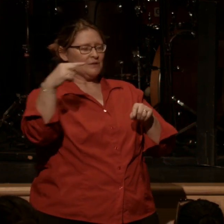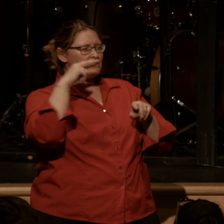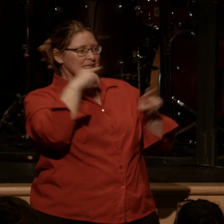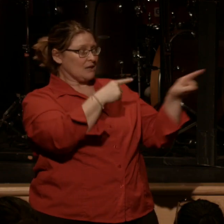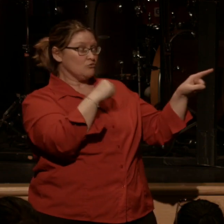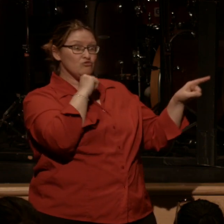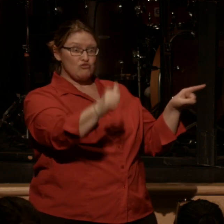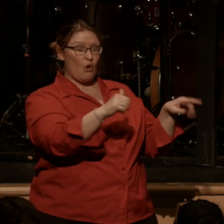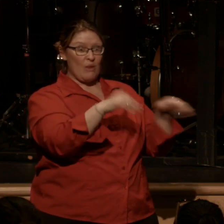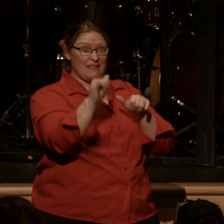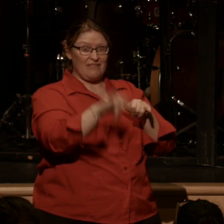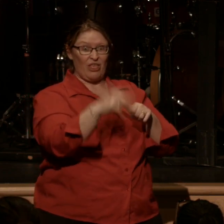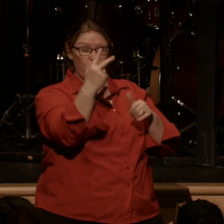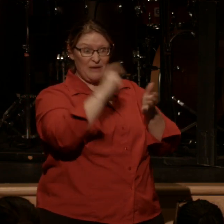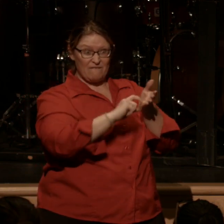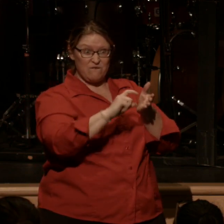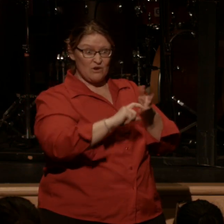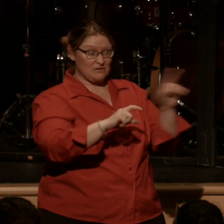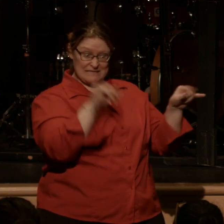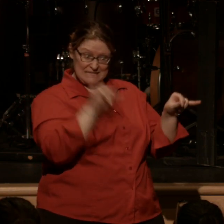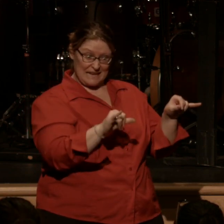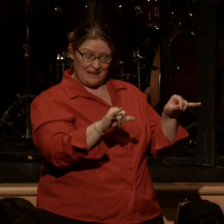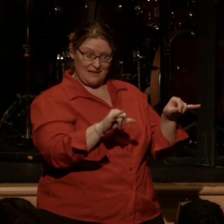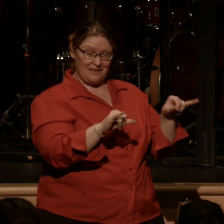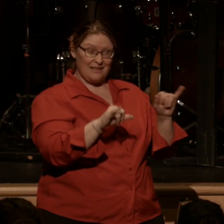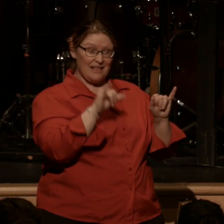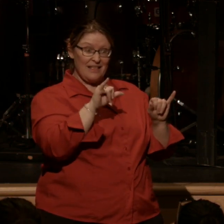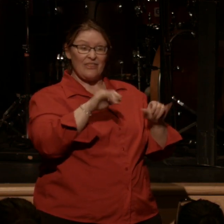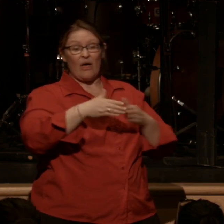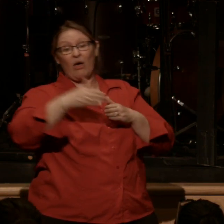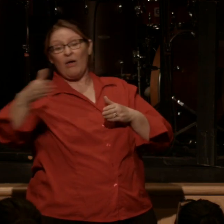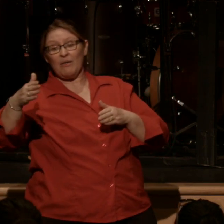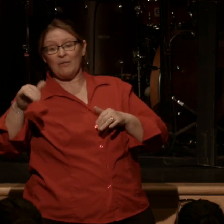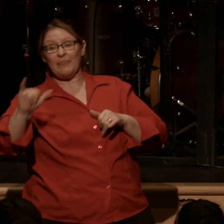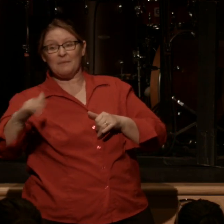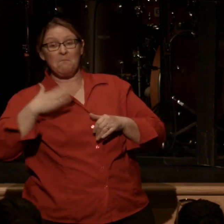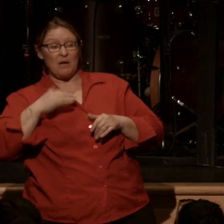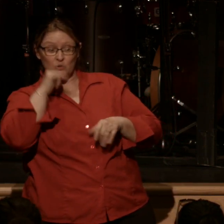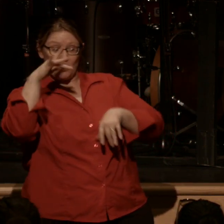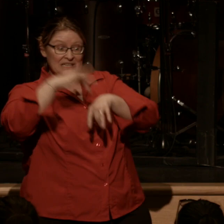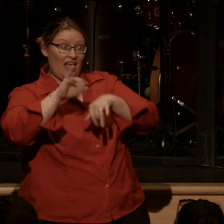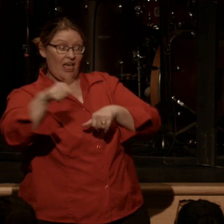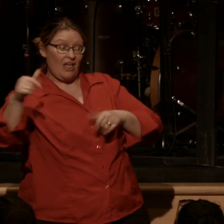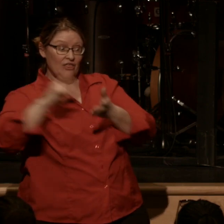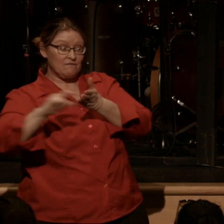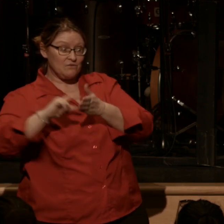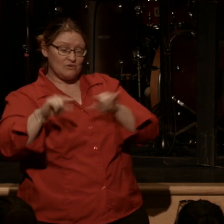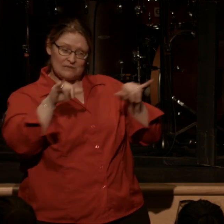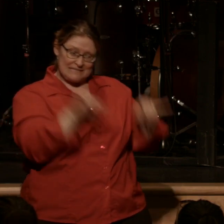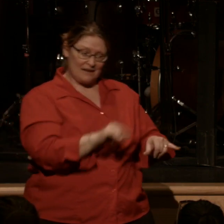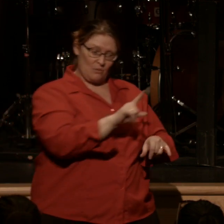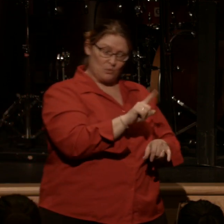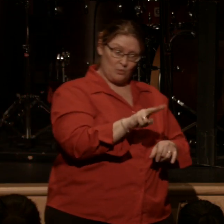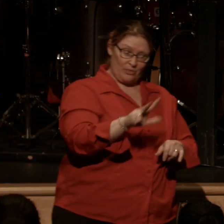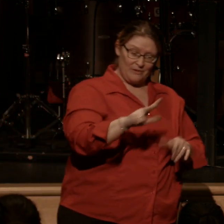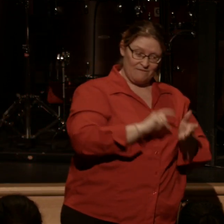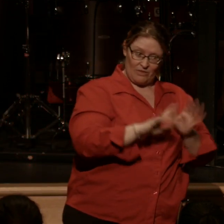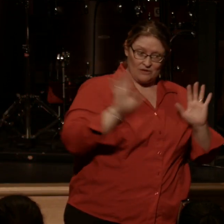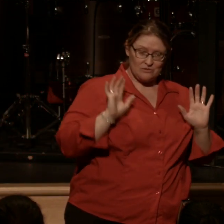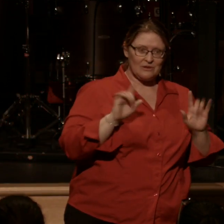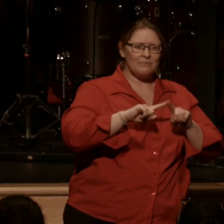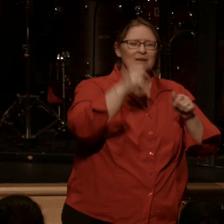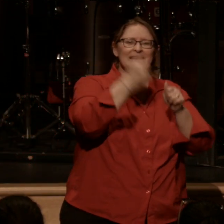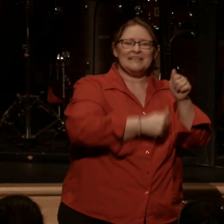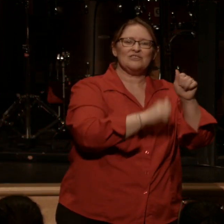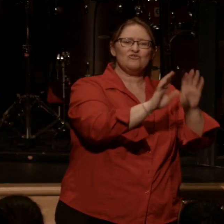those 3 verses. That's mine, it's partial kingdom, don't touch it. But every child that's supposed to go